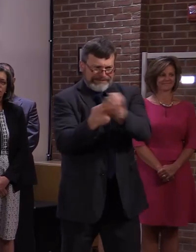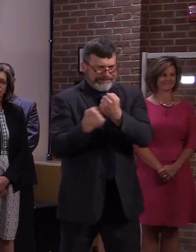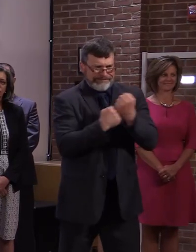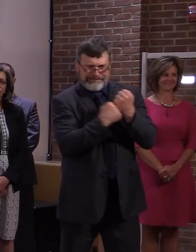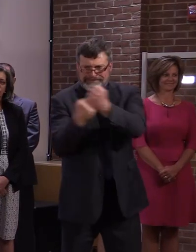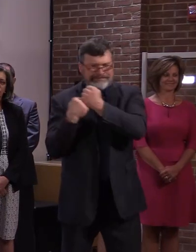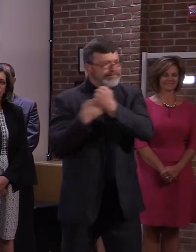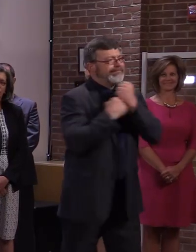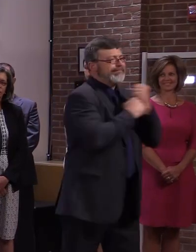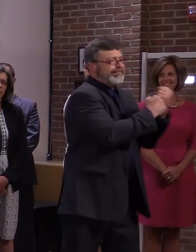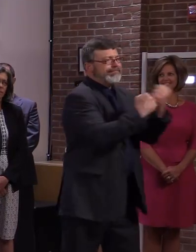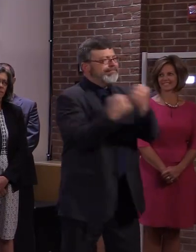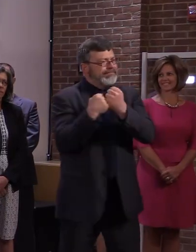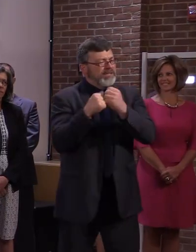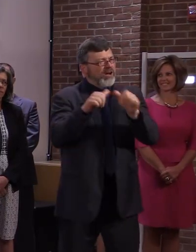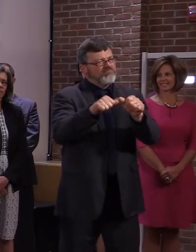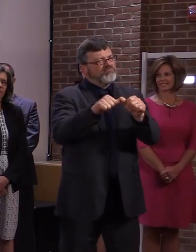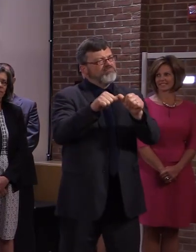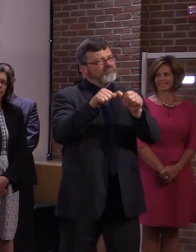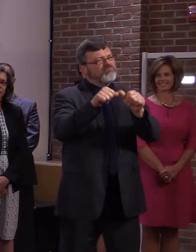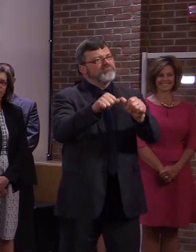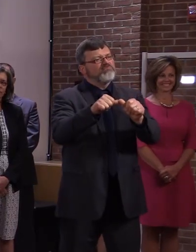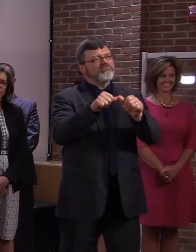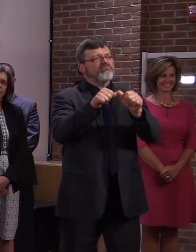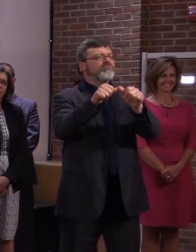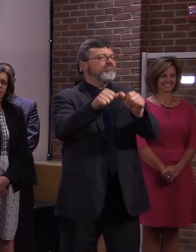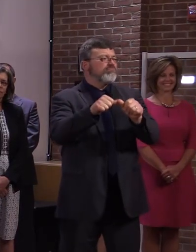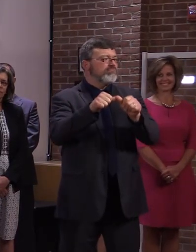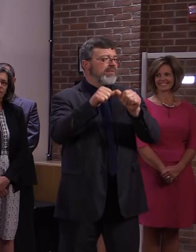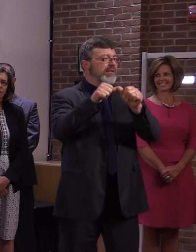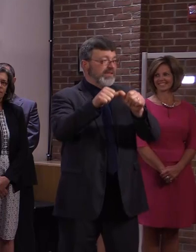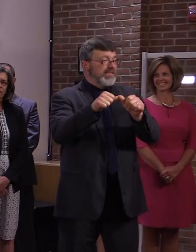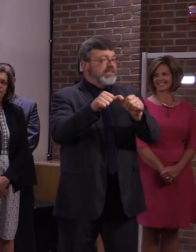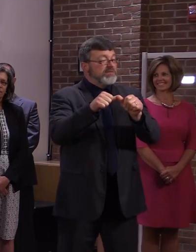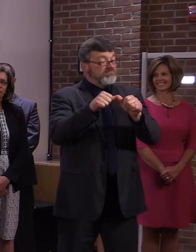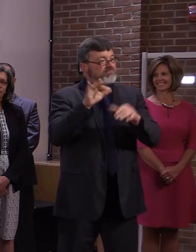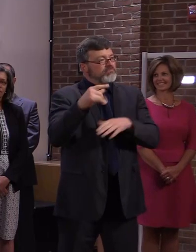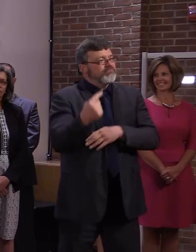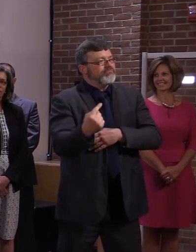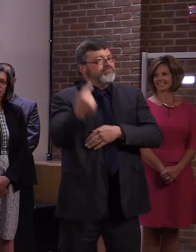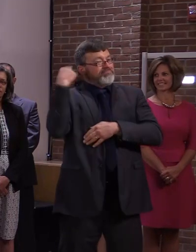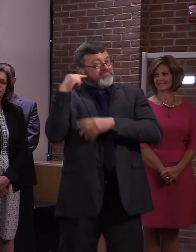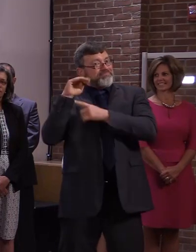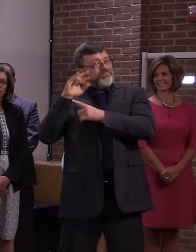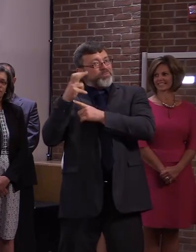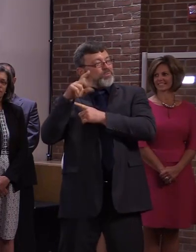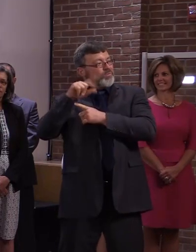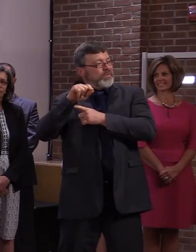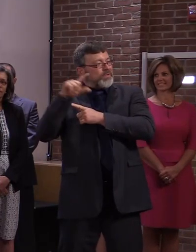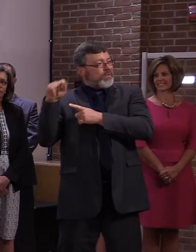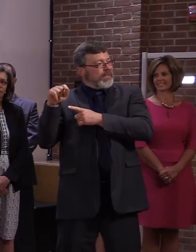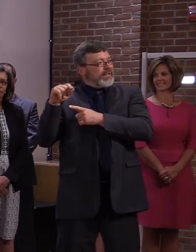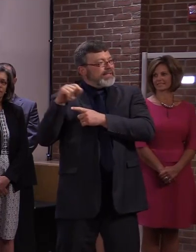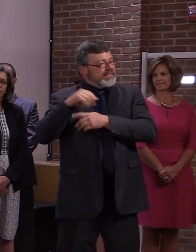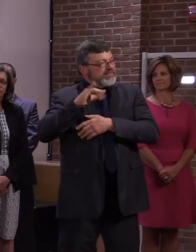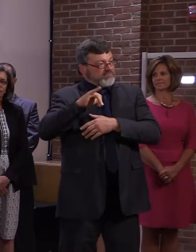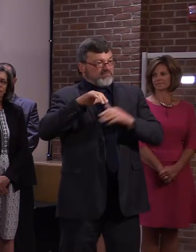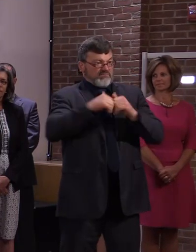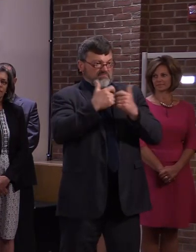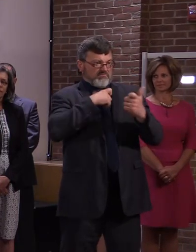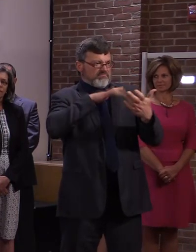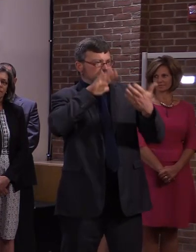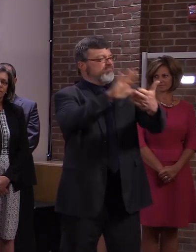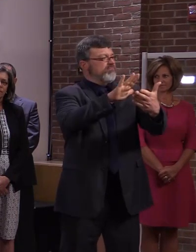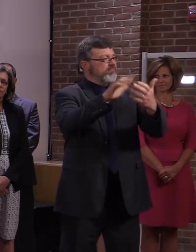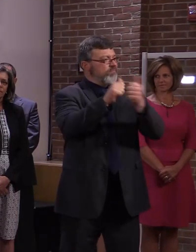wavered. At the beginning, I told you we would face, find,